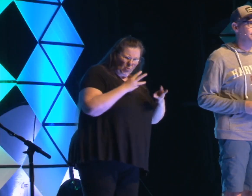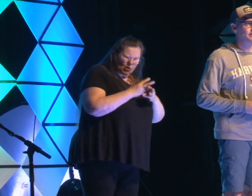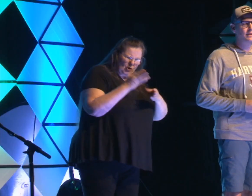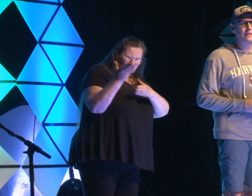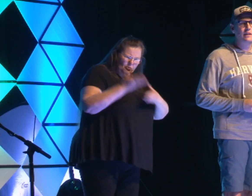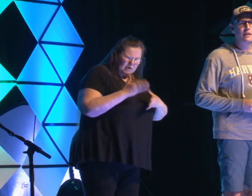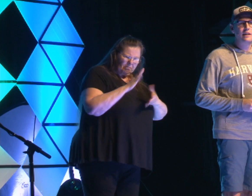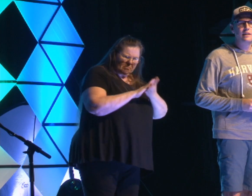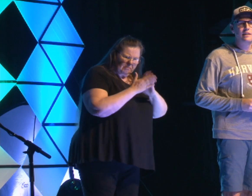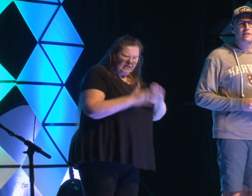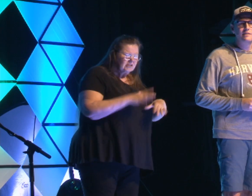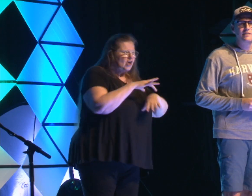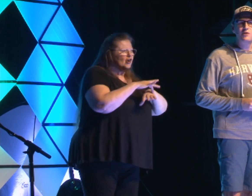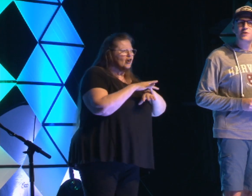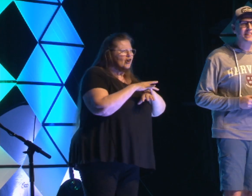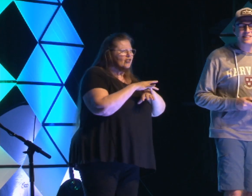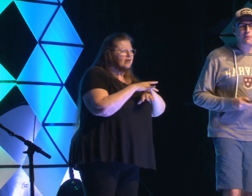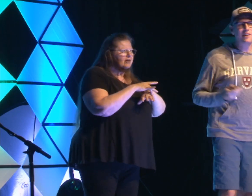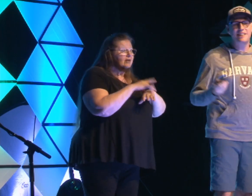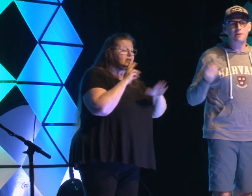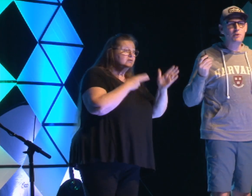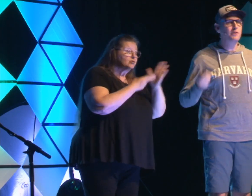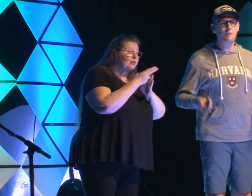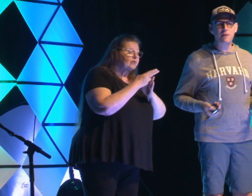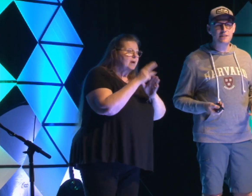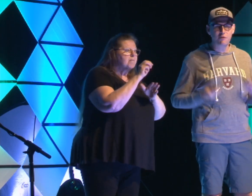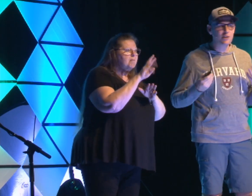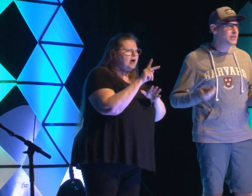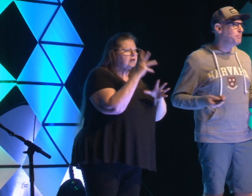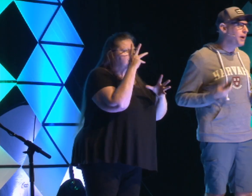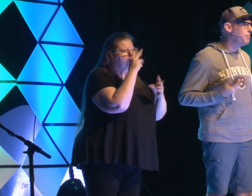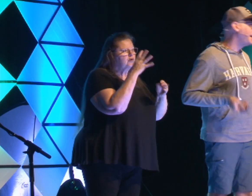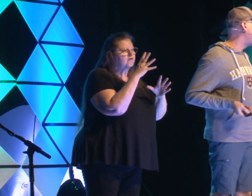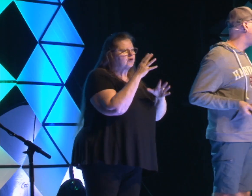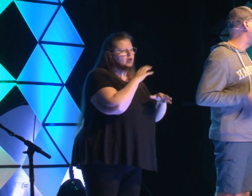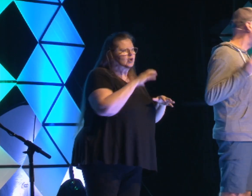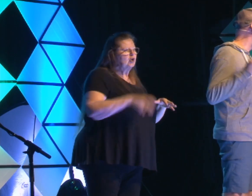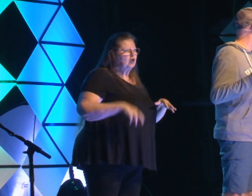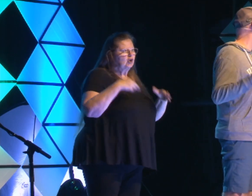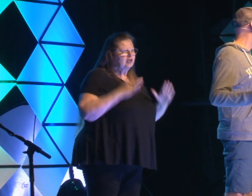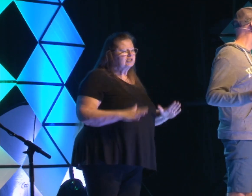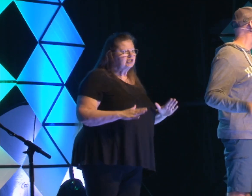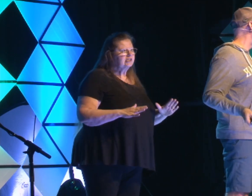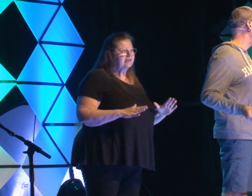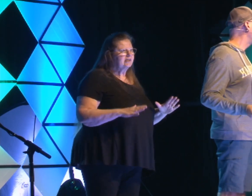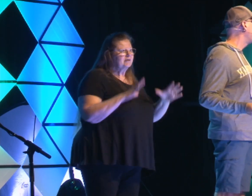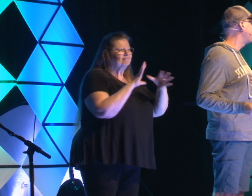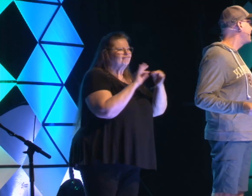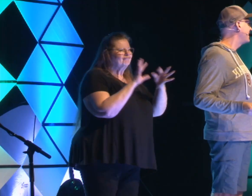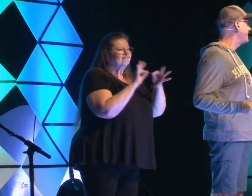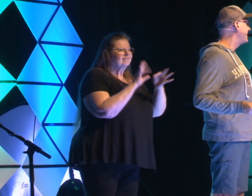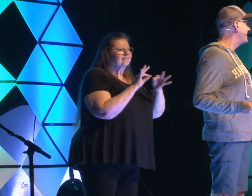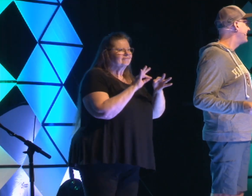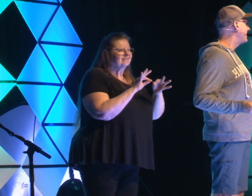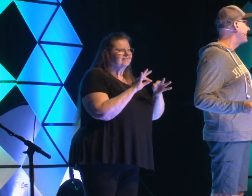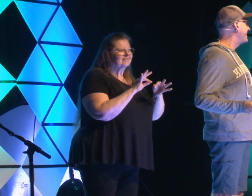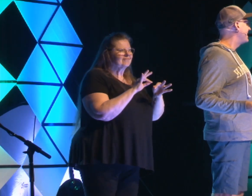earth. The truth is, Mark is a beautiful piece of Christian propaganda in the capital of Rome,